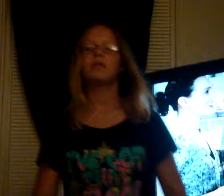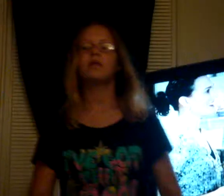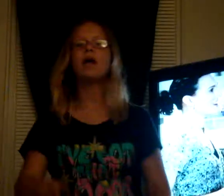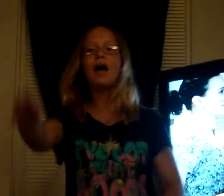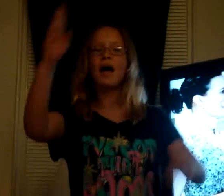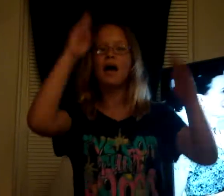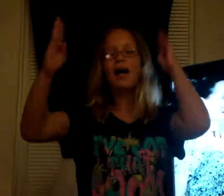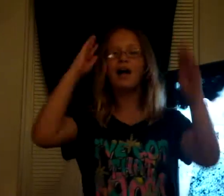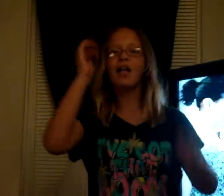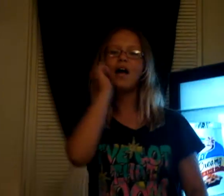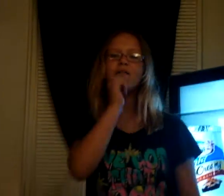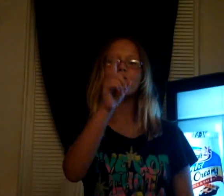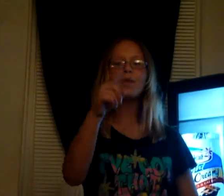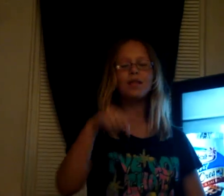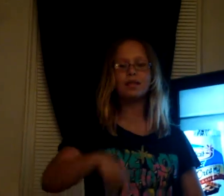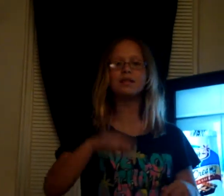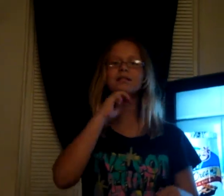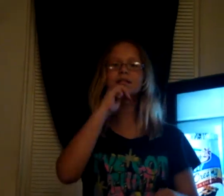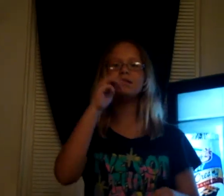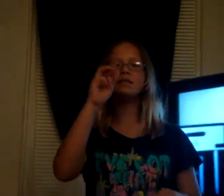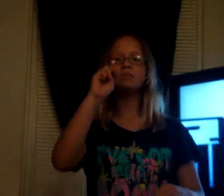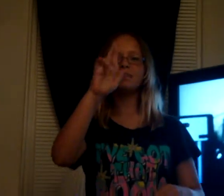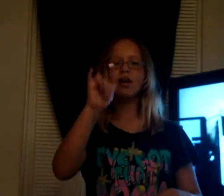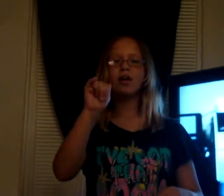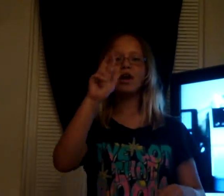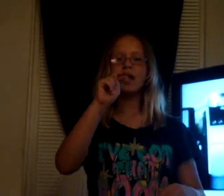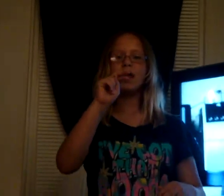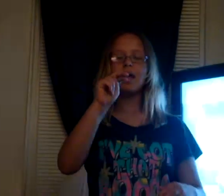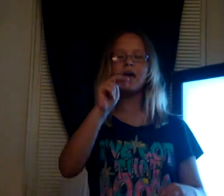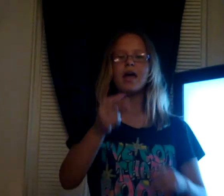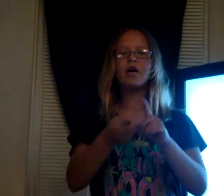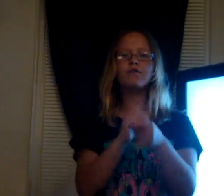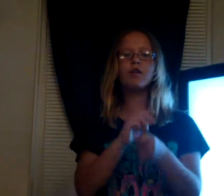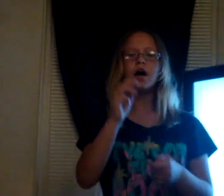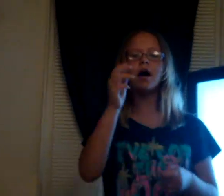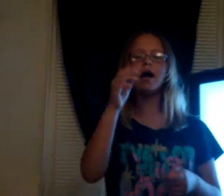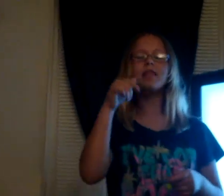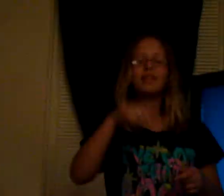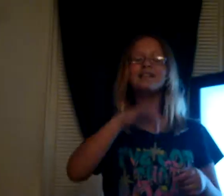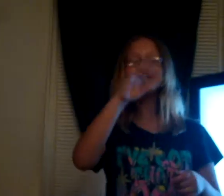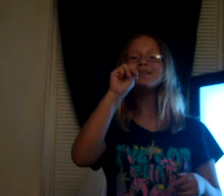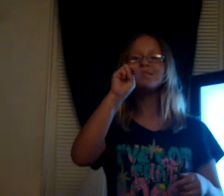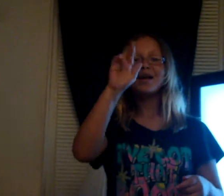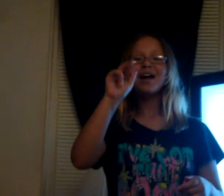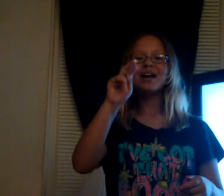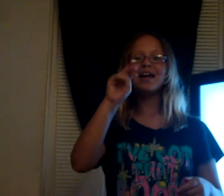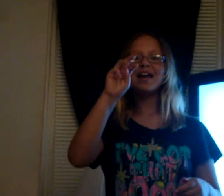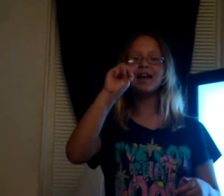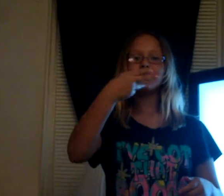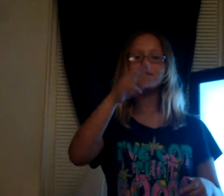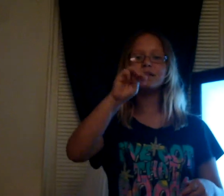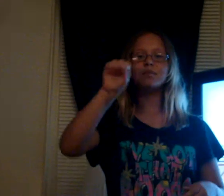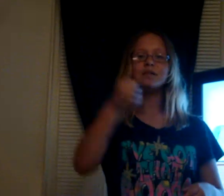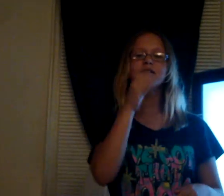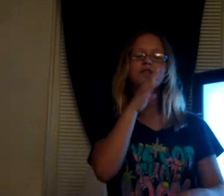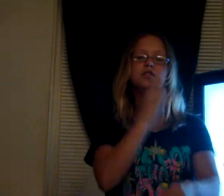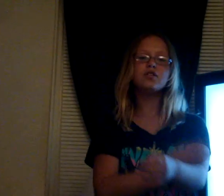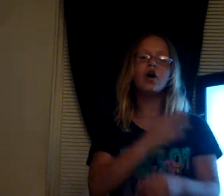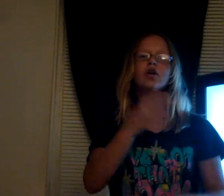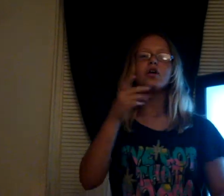Oh yeah! P.O. Play Life. 30 delicious flavors all around 100 calories each. Moms always want to give 100%, and